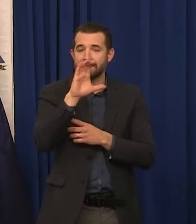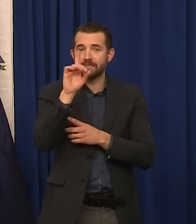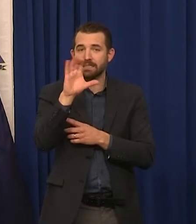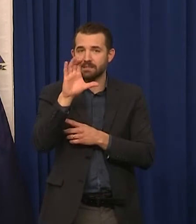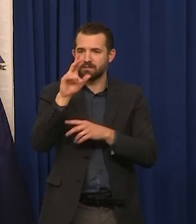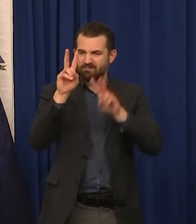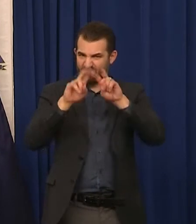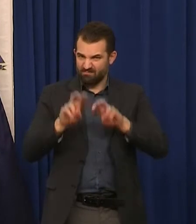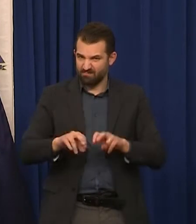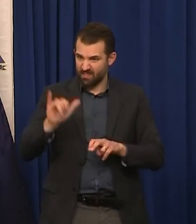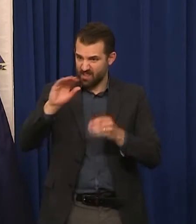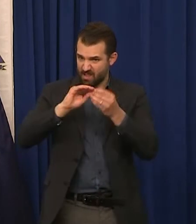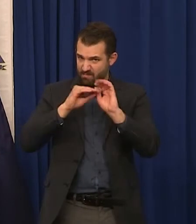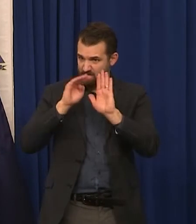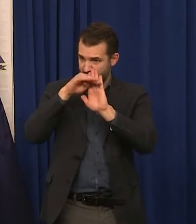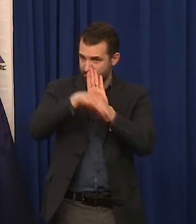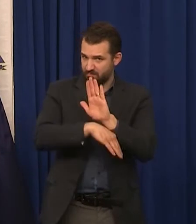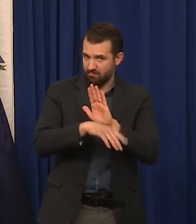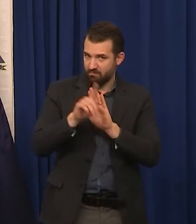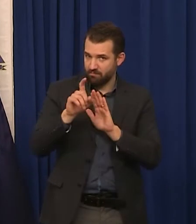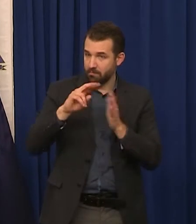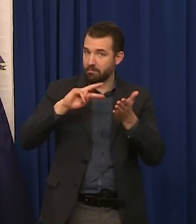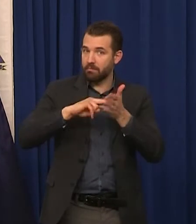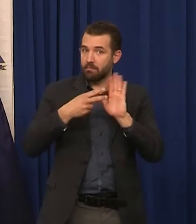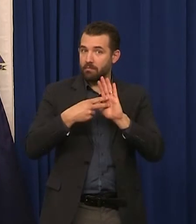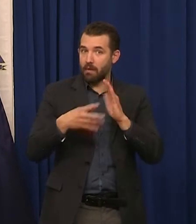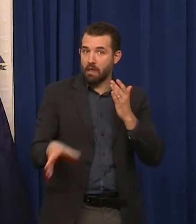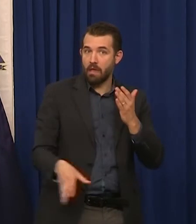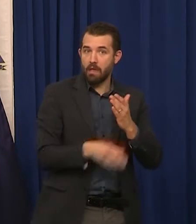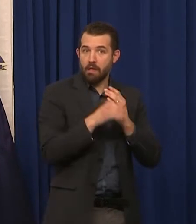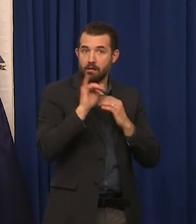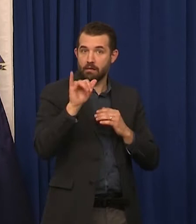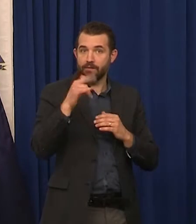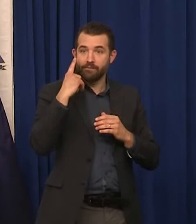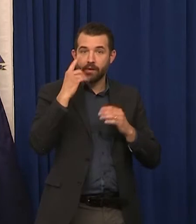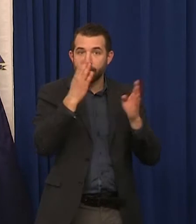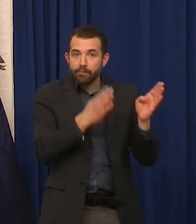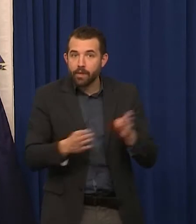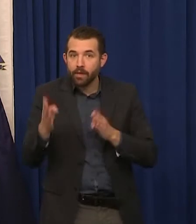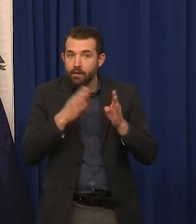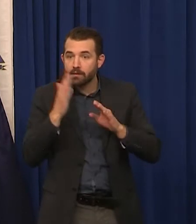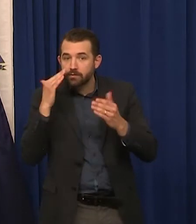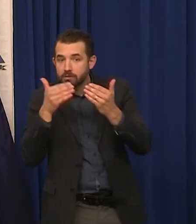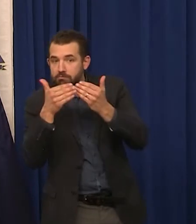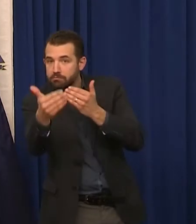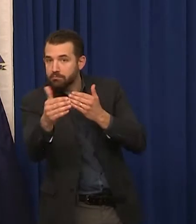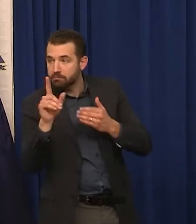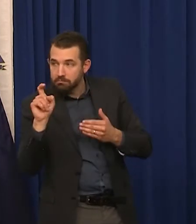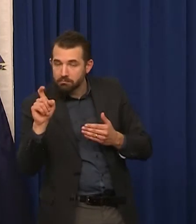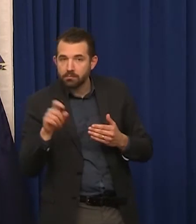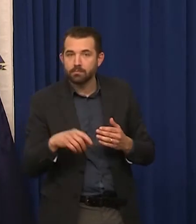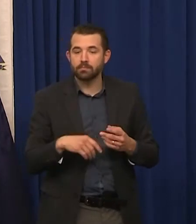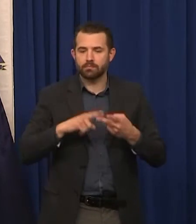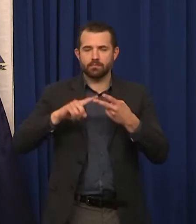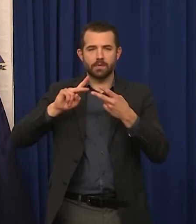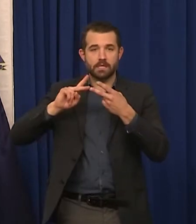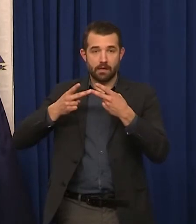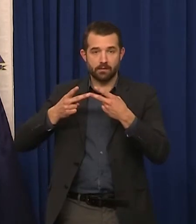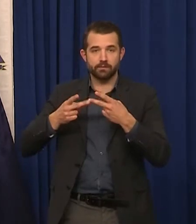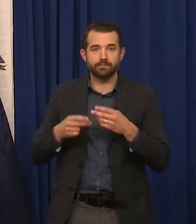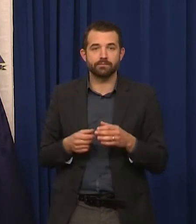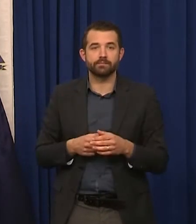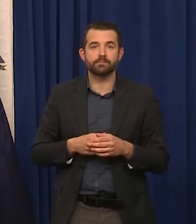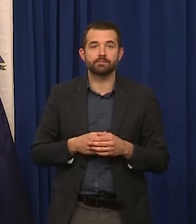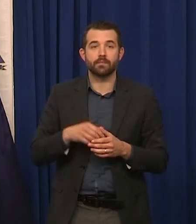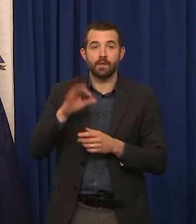that into your planning going forward. And then I wanted to ask about the FDA approved the first in-home test